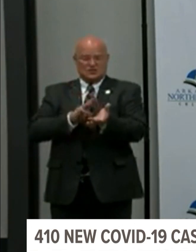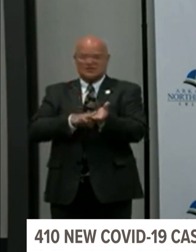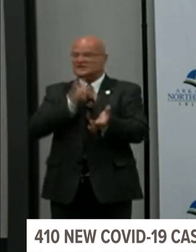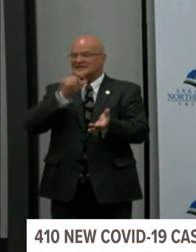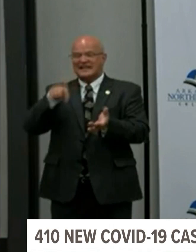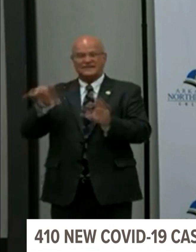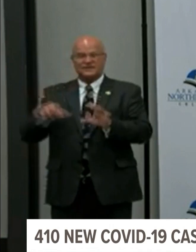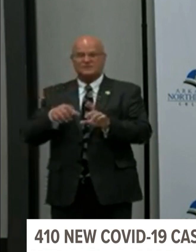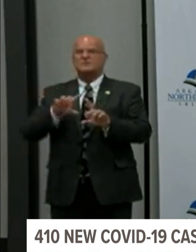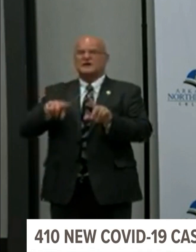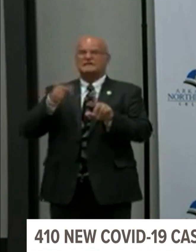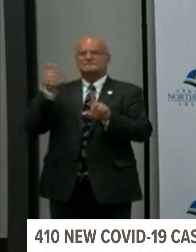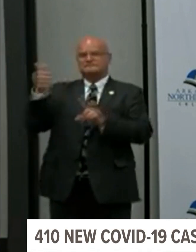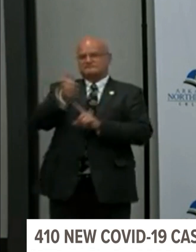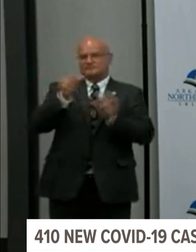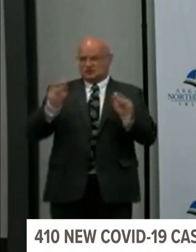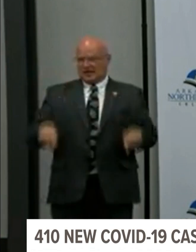yourself.